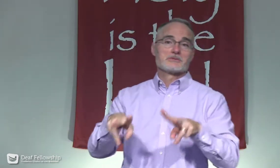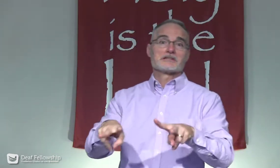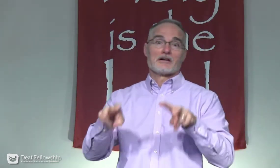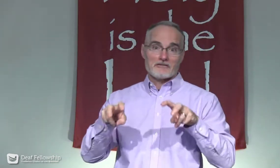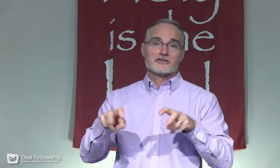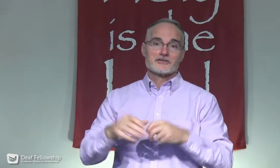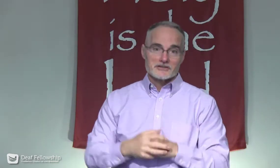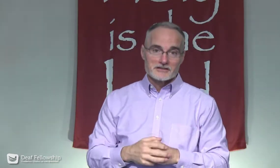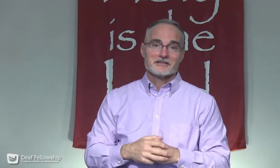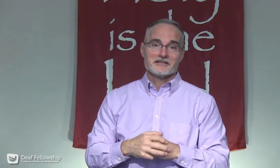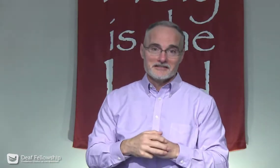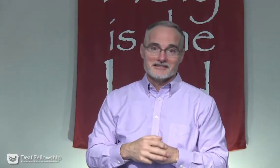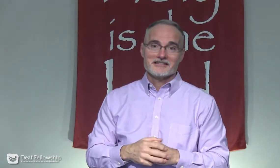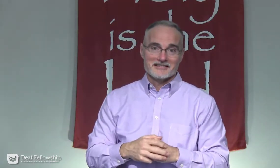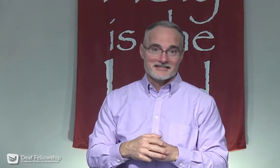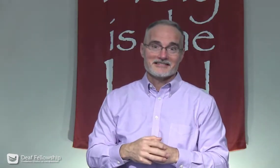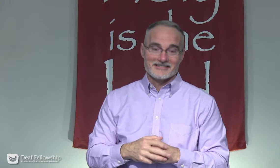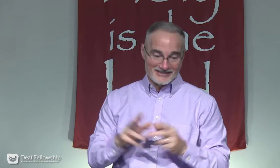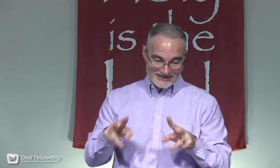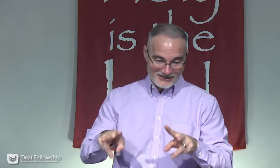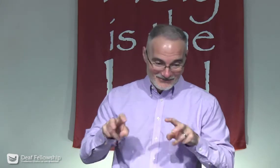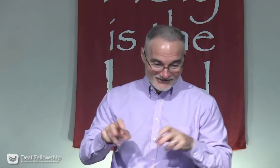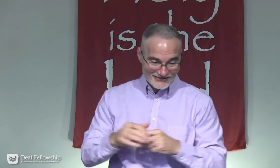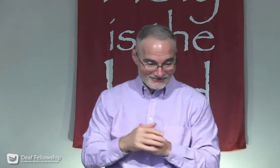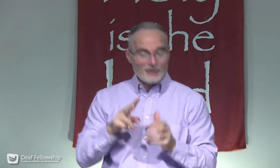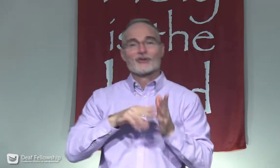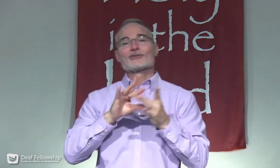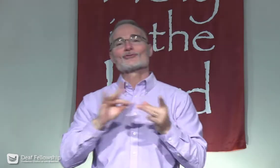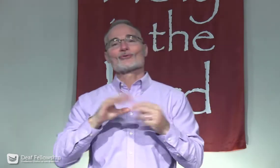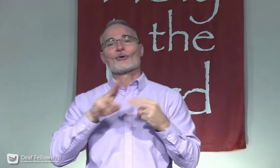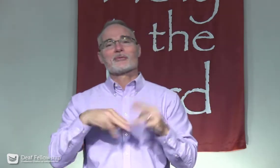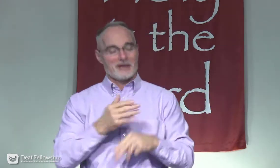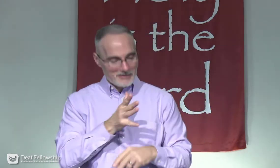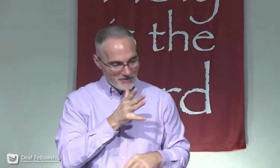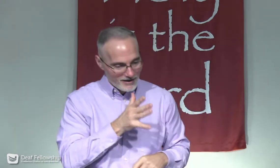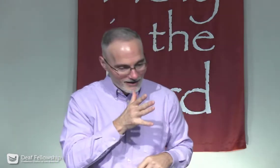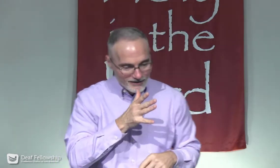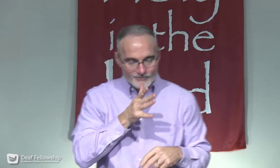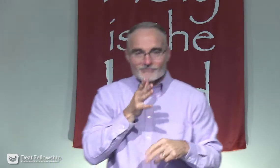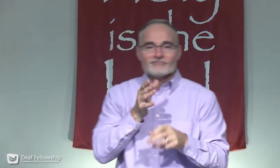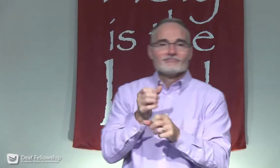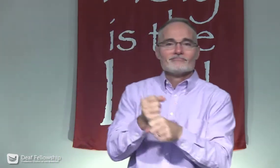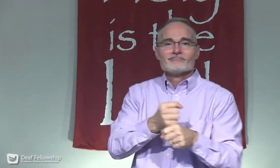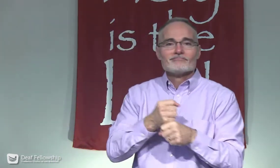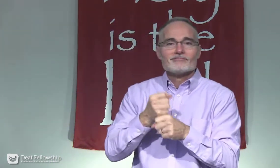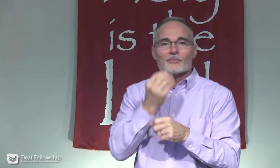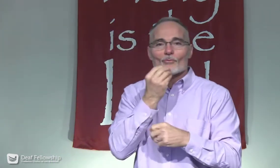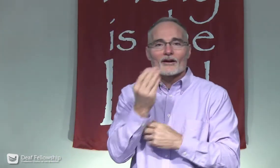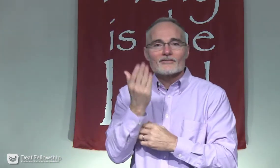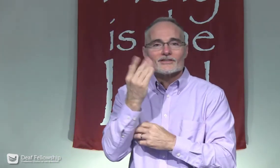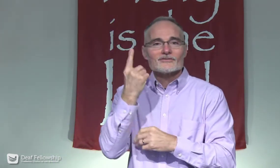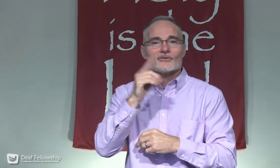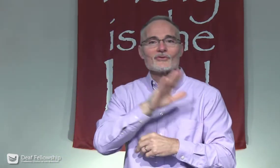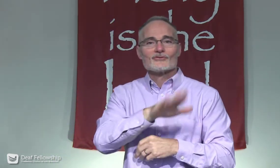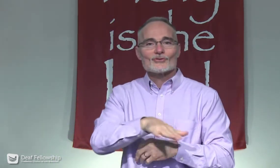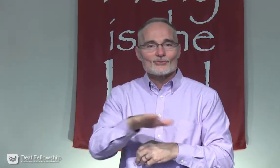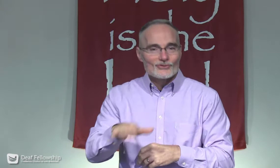you know how selfish they can be, right? I read a story about a mom who was